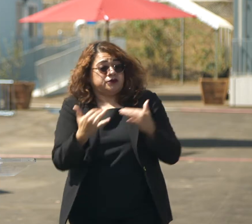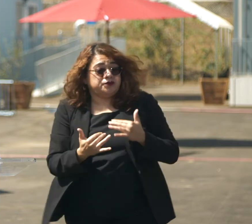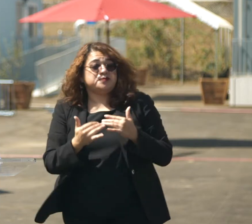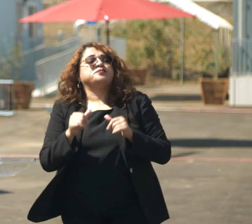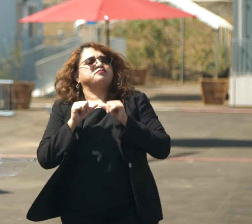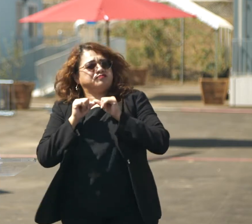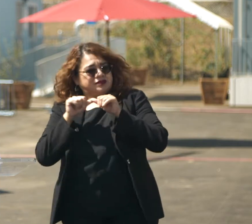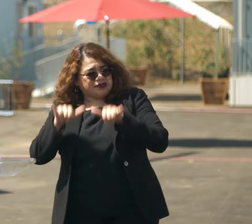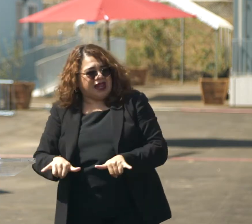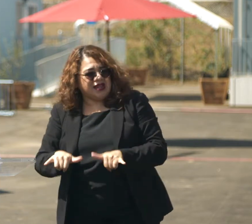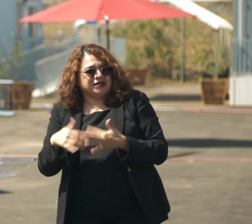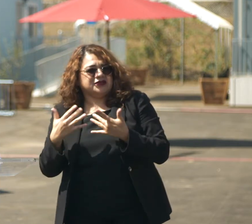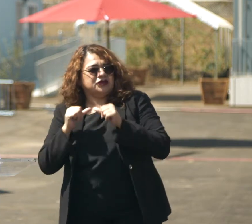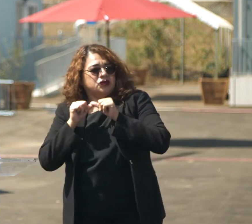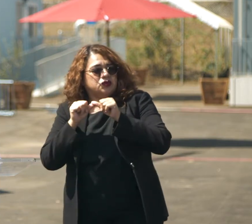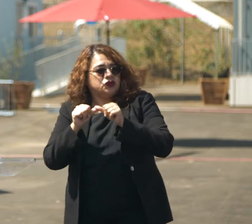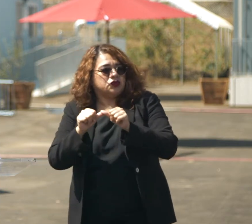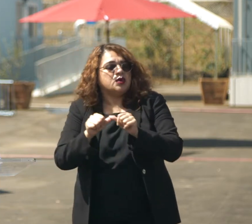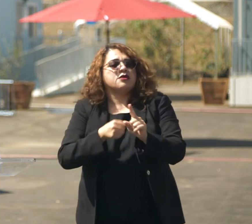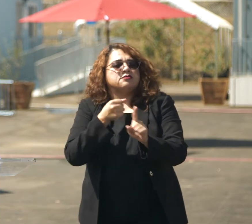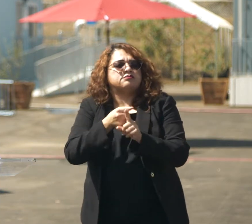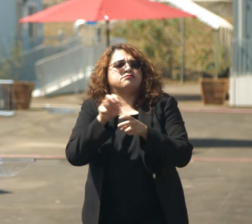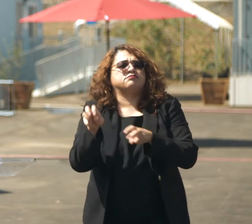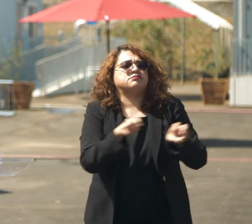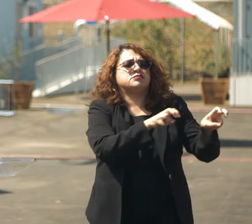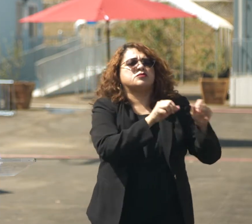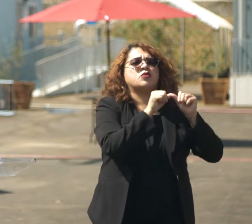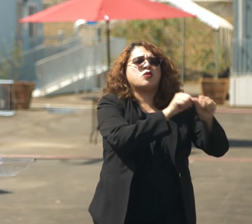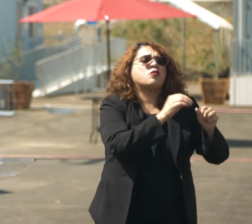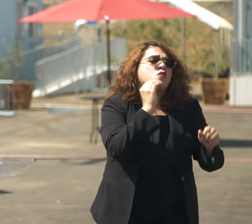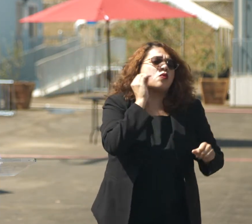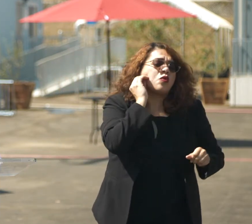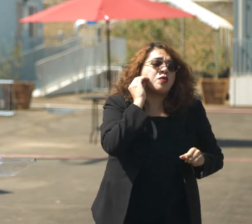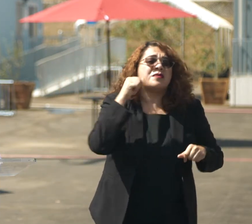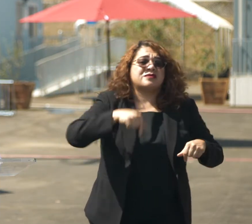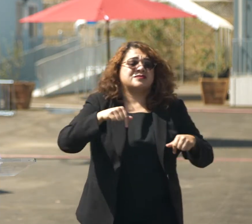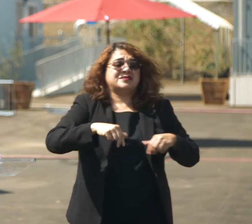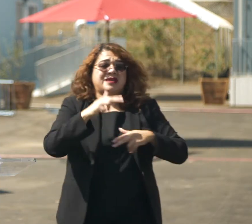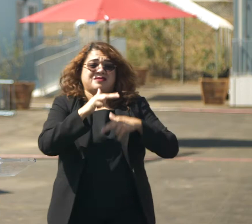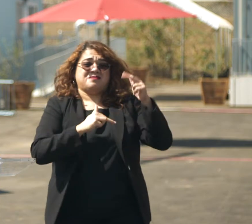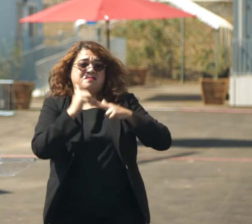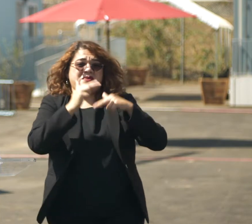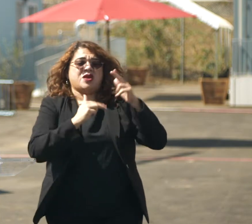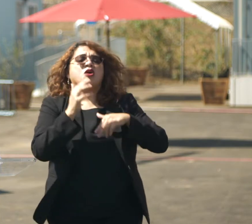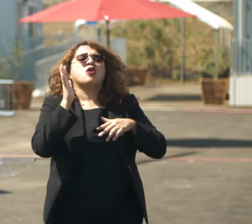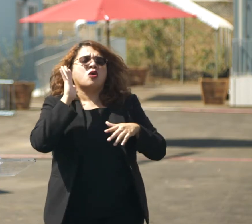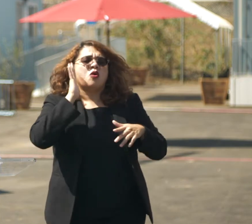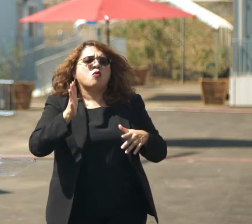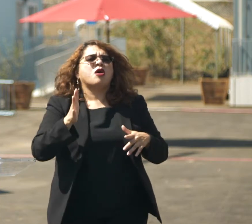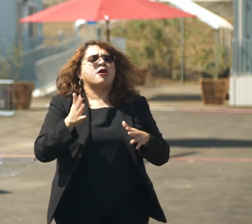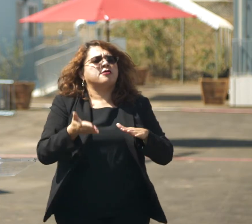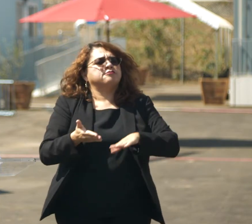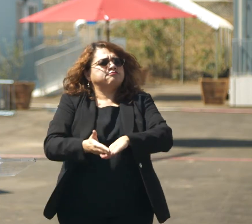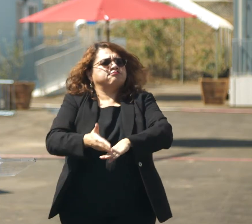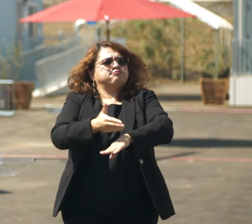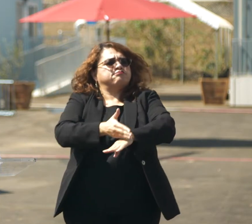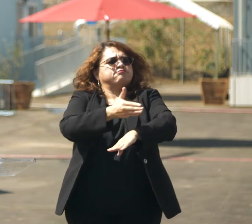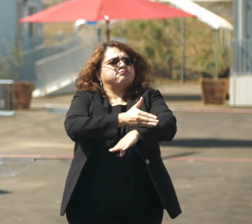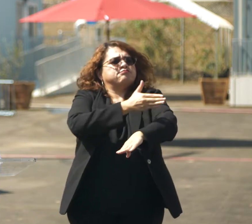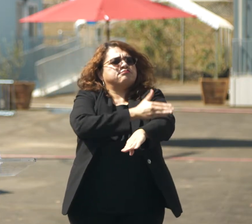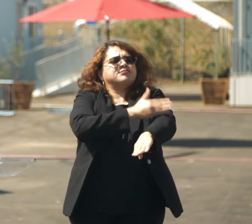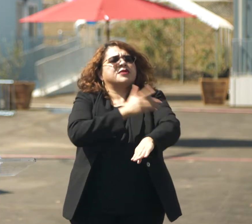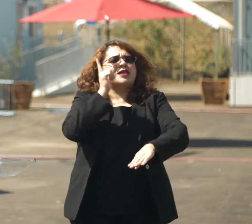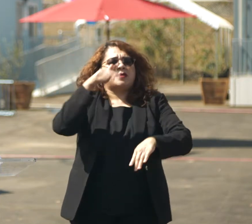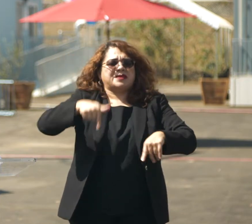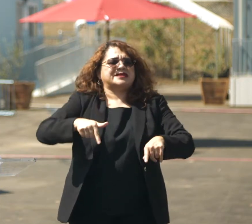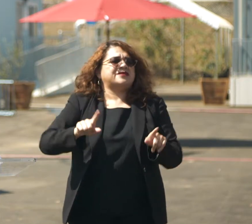to seek additional funding for the build-out of the rest of this campus. I would like to thank Mayor Garcia for his commitment to